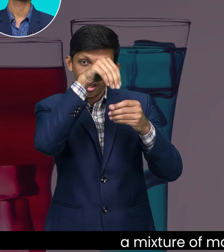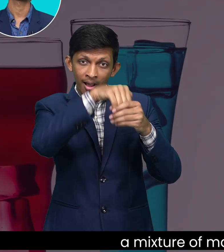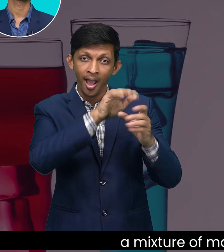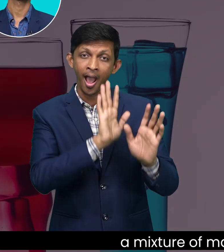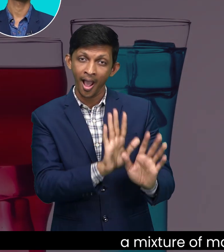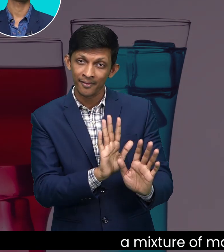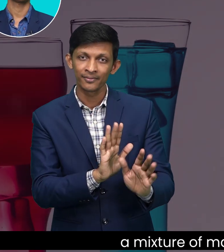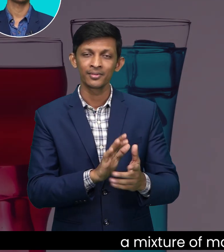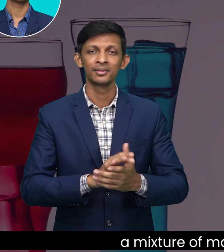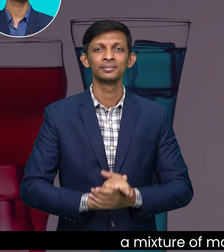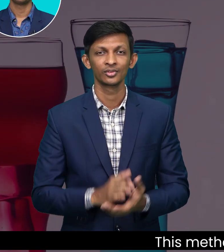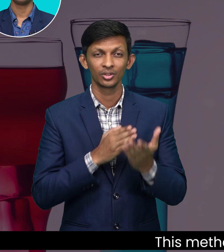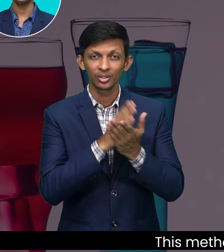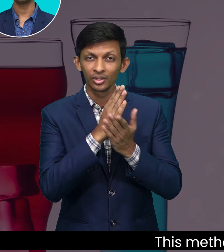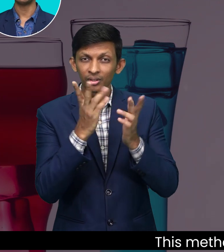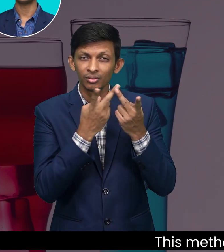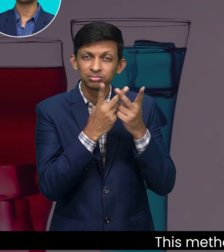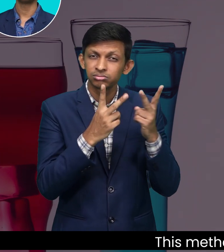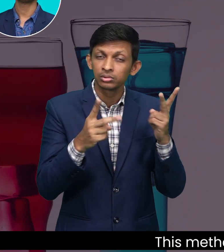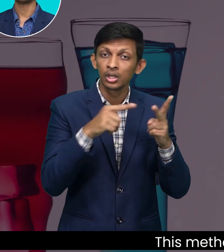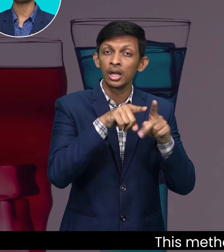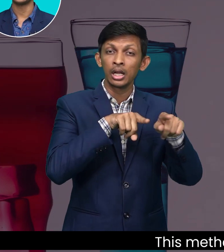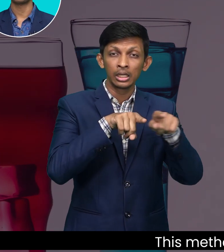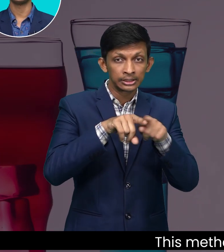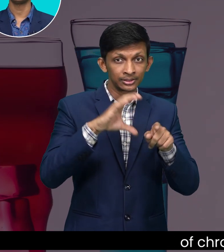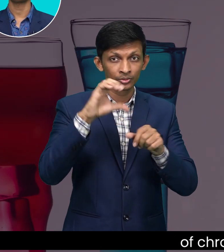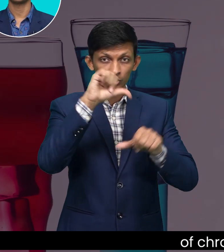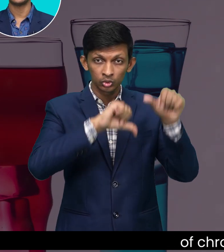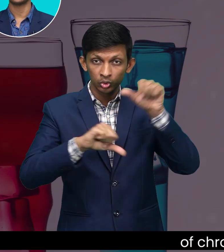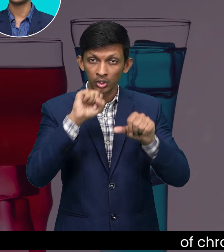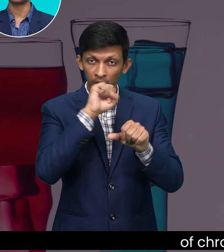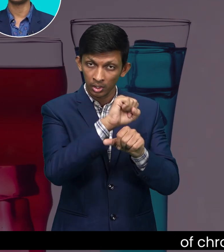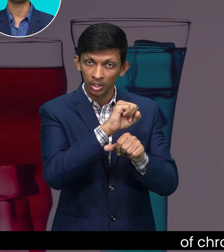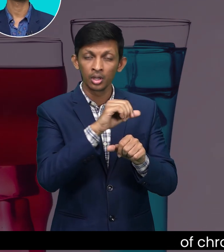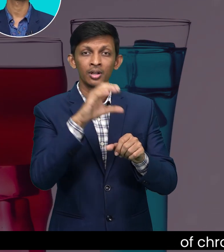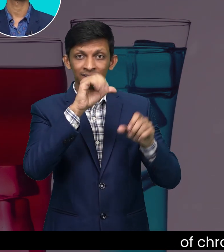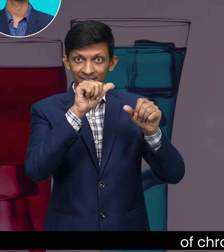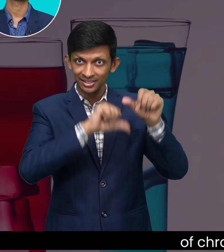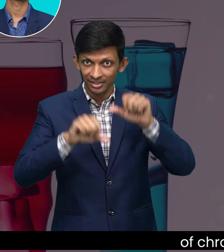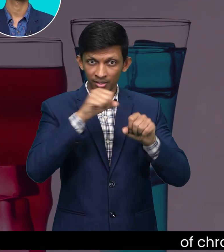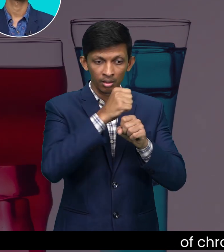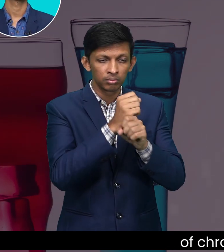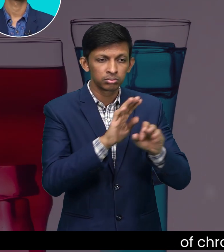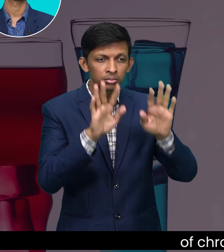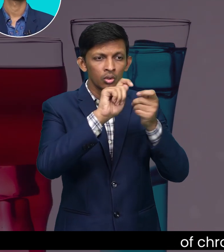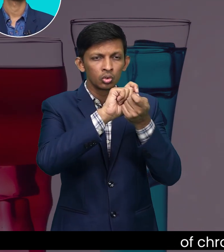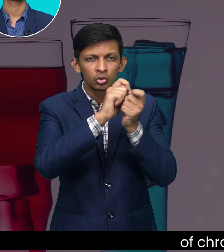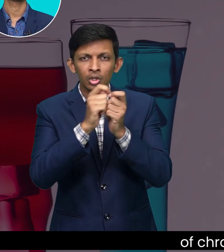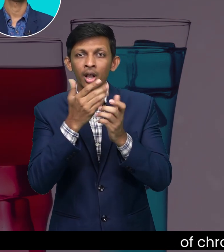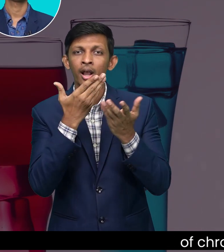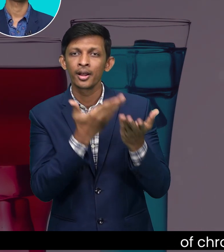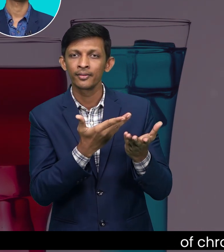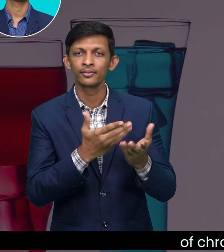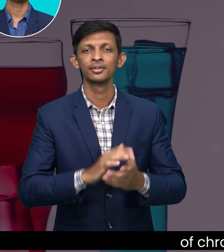it. This method is an example of chromatography.